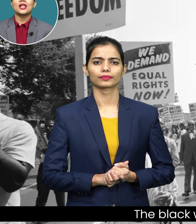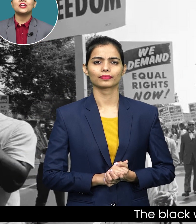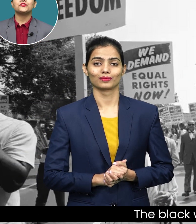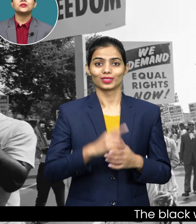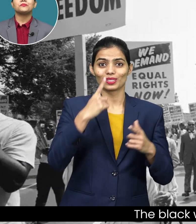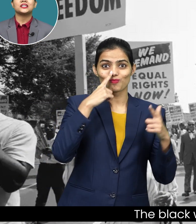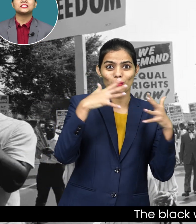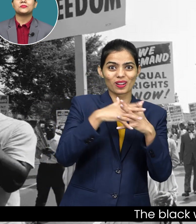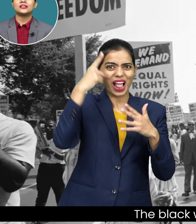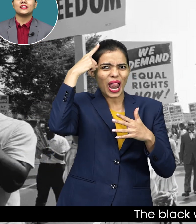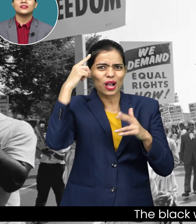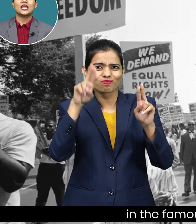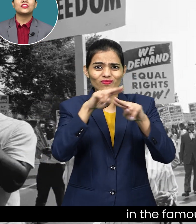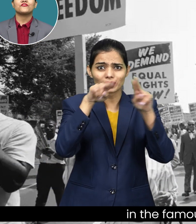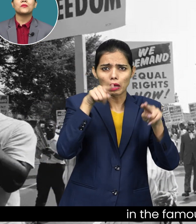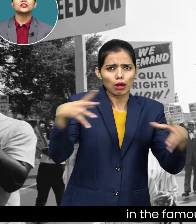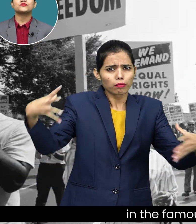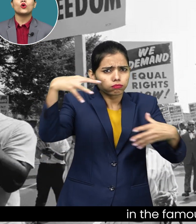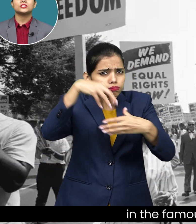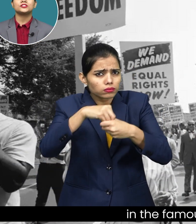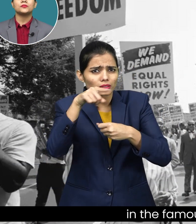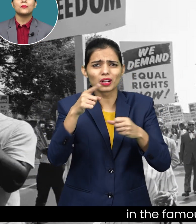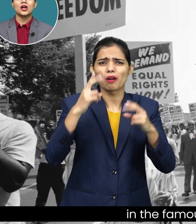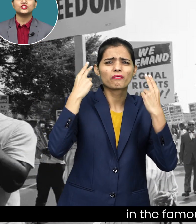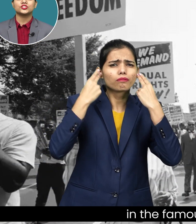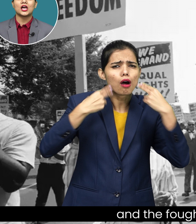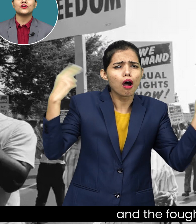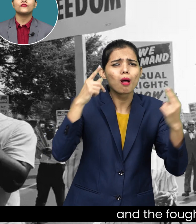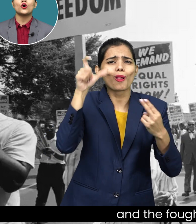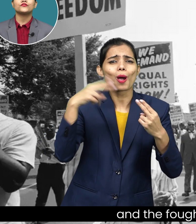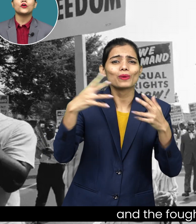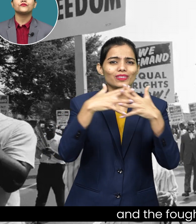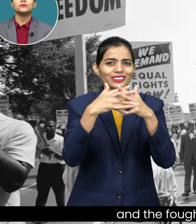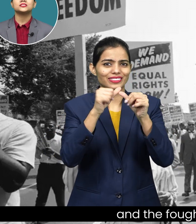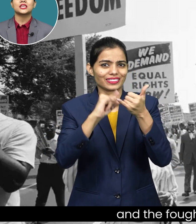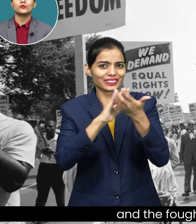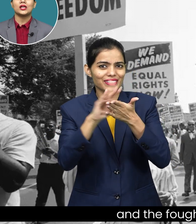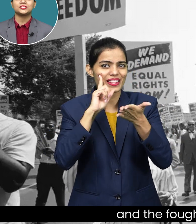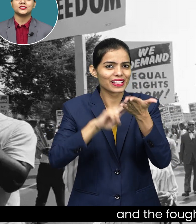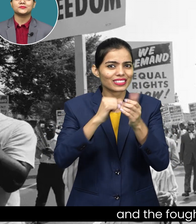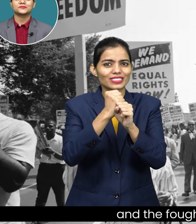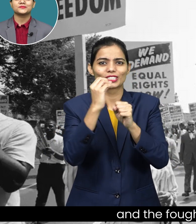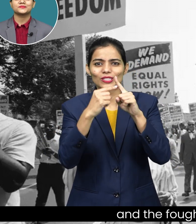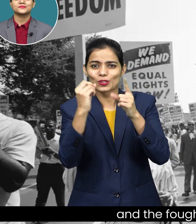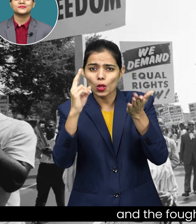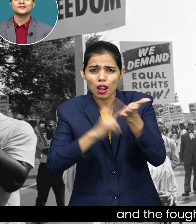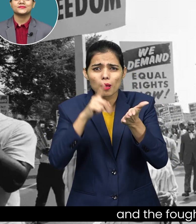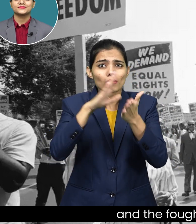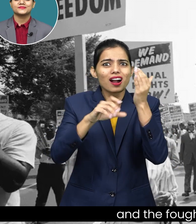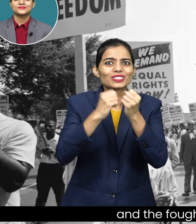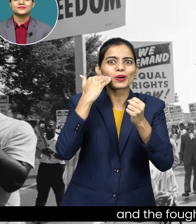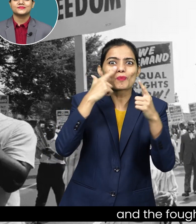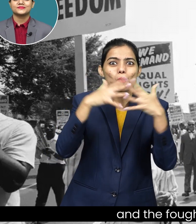The black women participated in the famous Washington March and fought for women's equality.